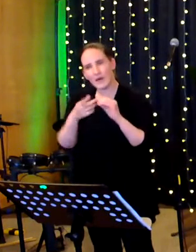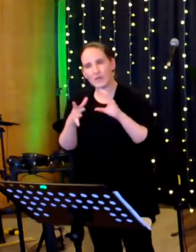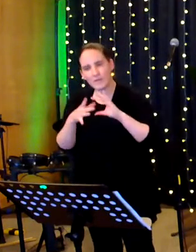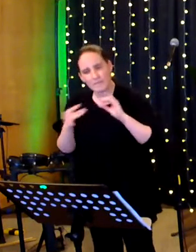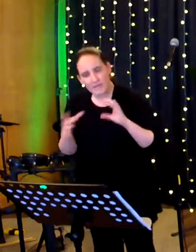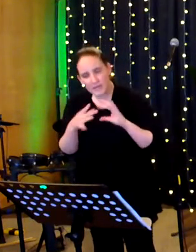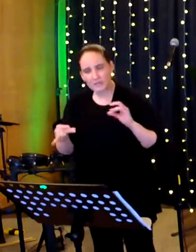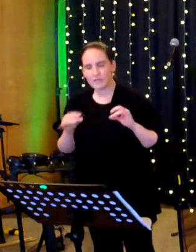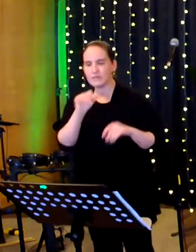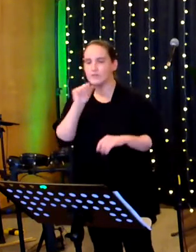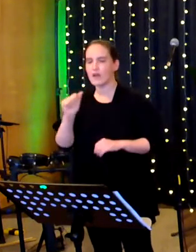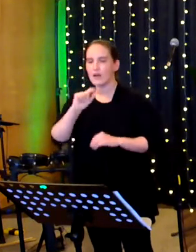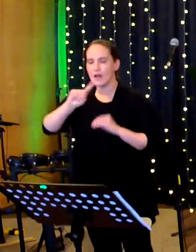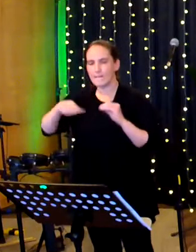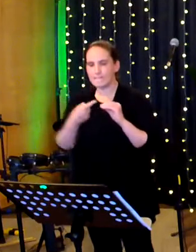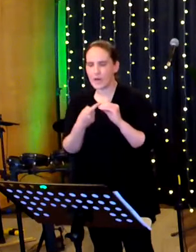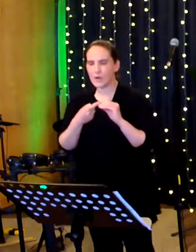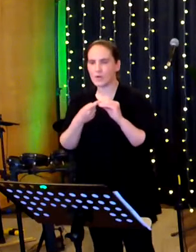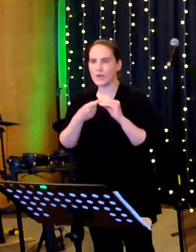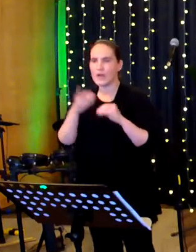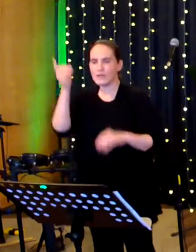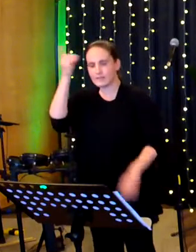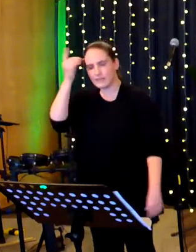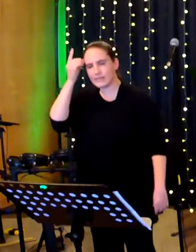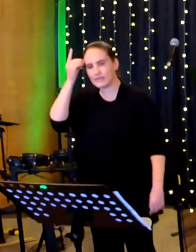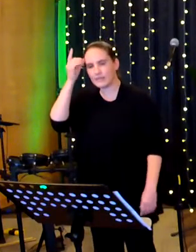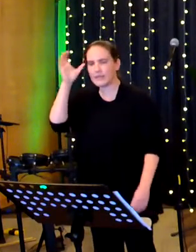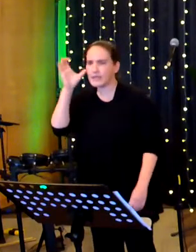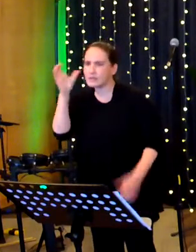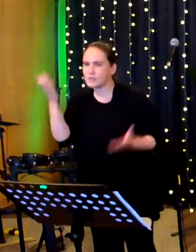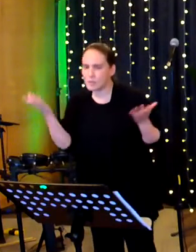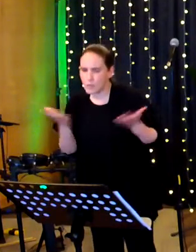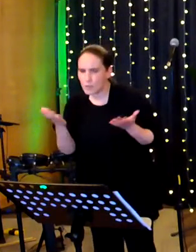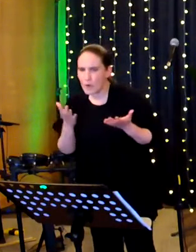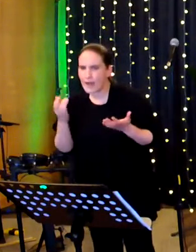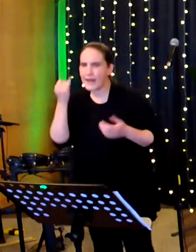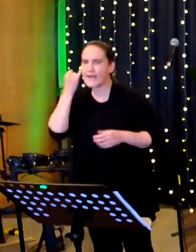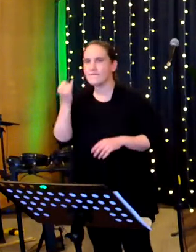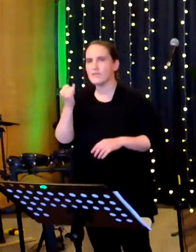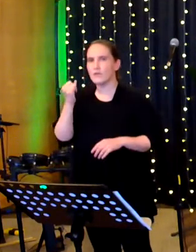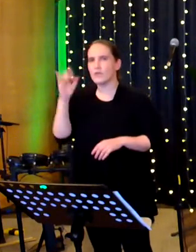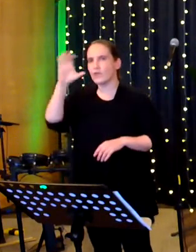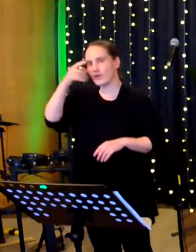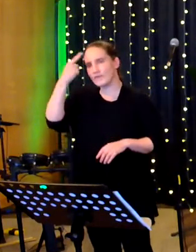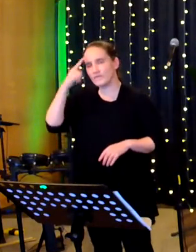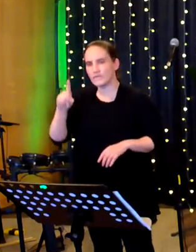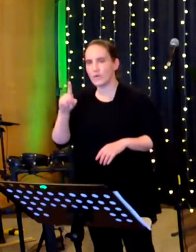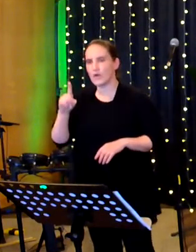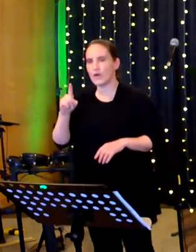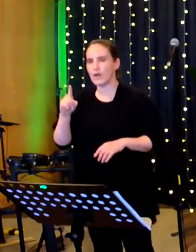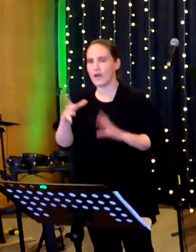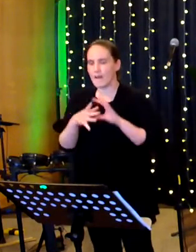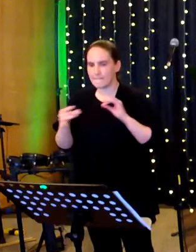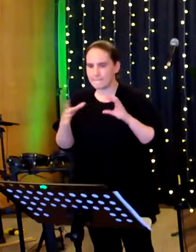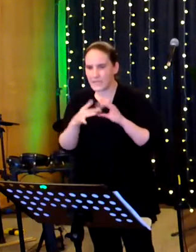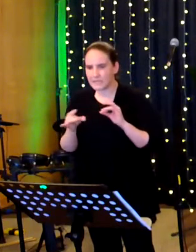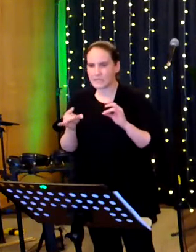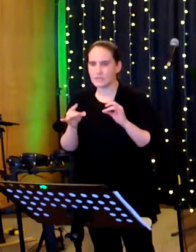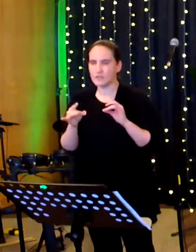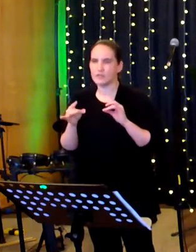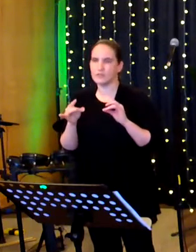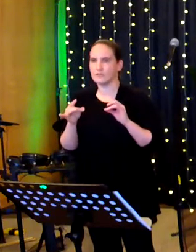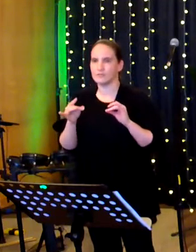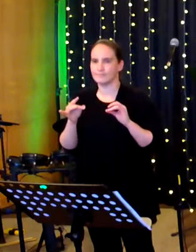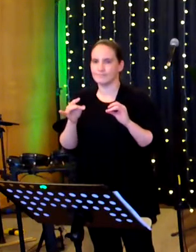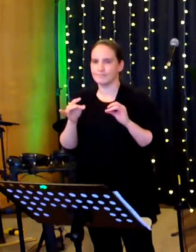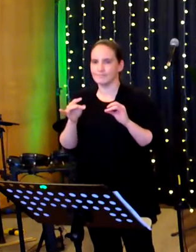not really about what Daniel hears. So if you're looking for a great message of restoration of Daniel and his people and the temple, you're not going to